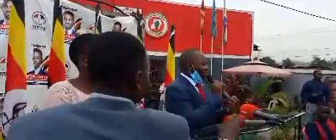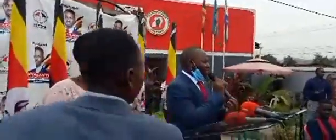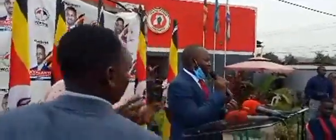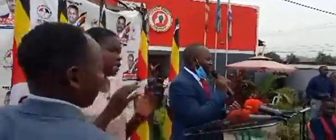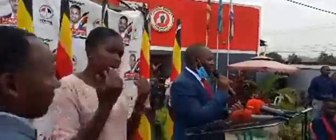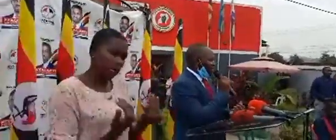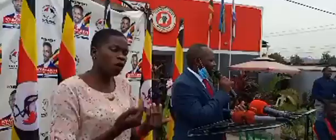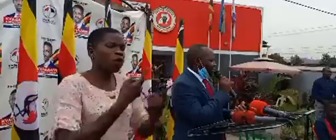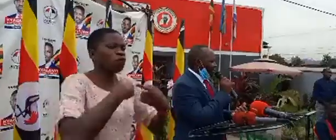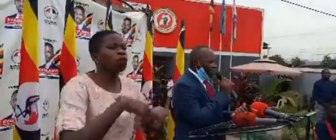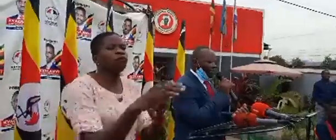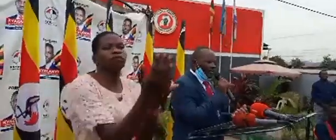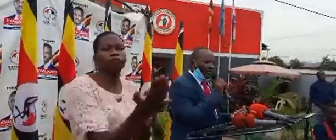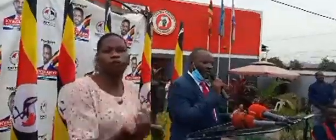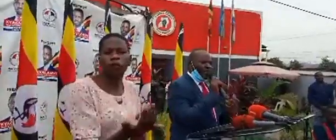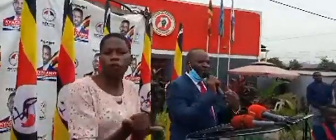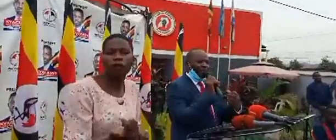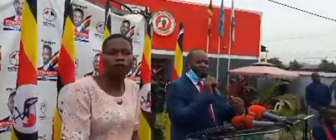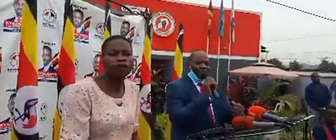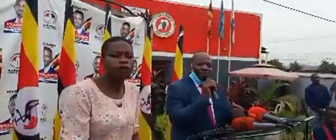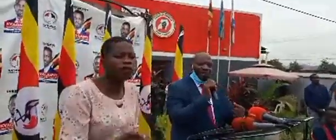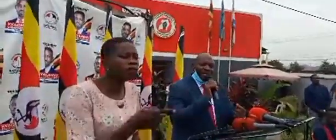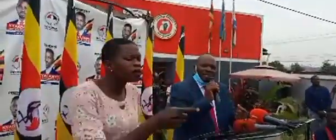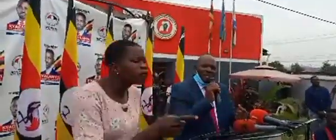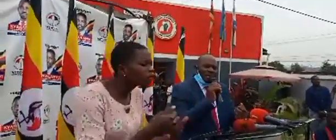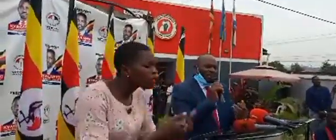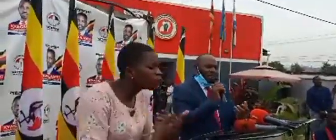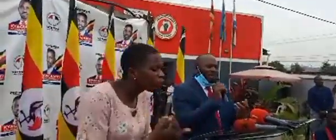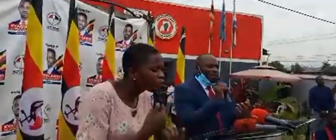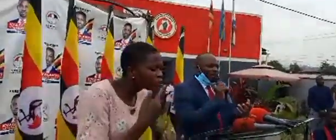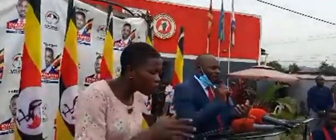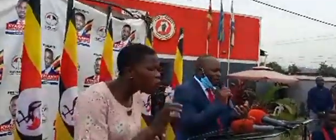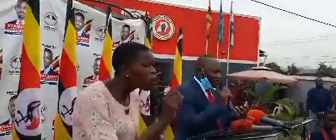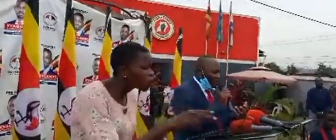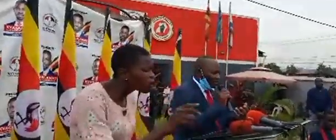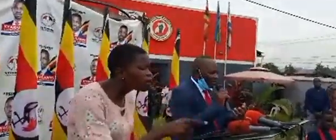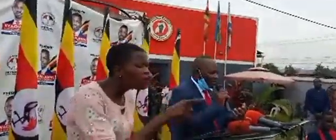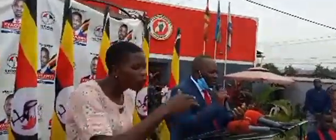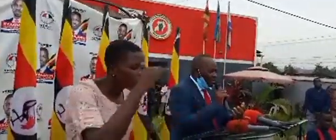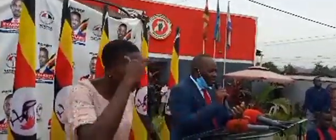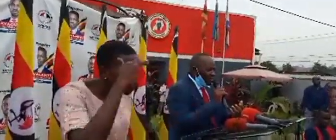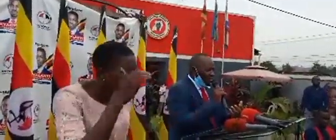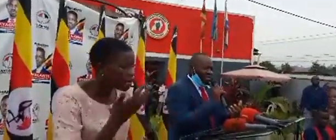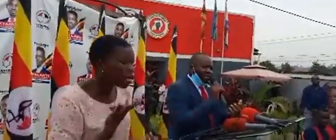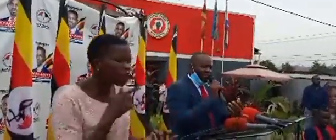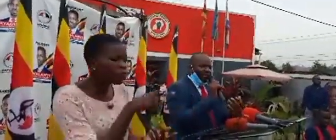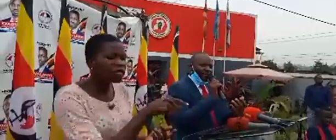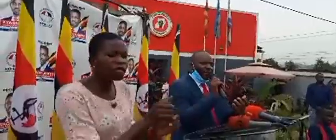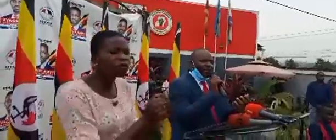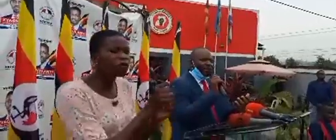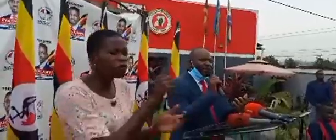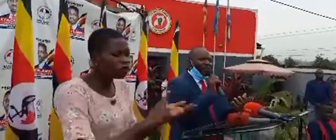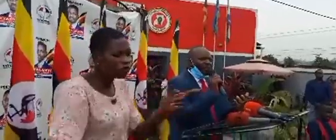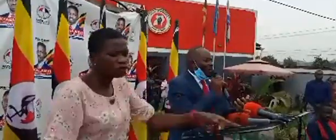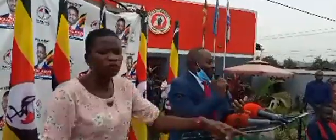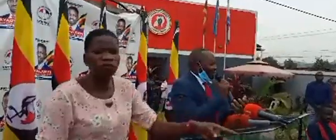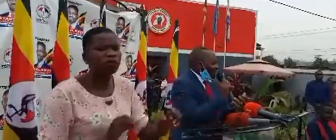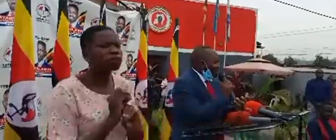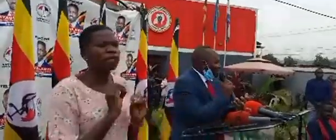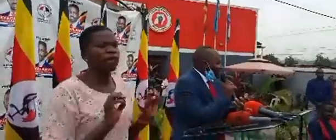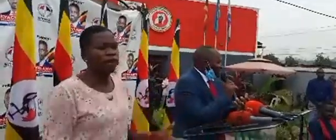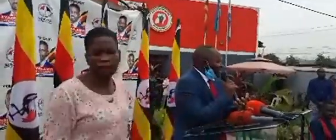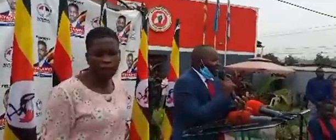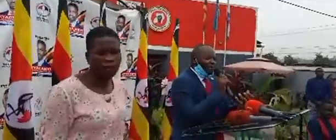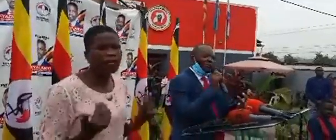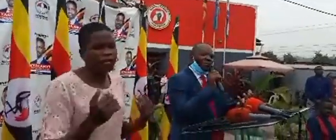tulinze batunnyonnyola baali babakutte nti baba bavunaana musango ki, n'ekibonerezo kye babadde basavinga